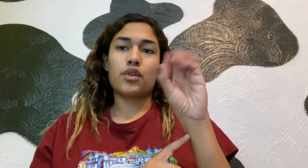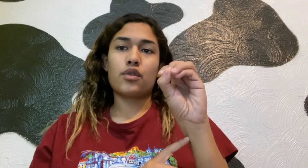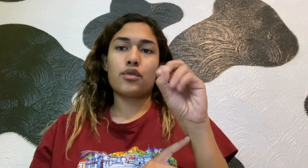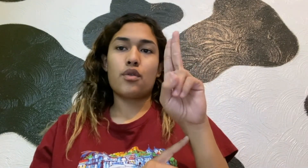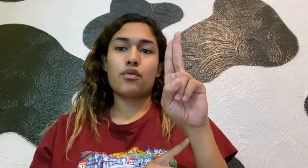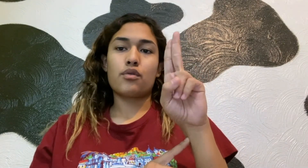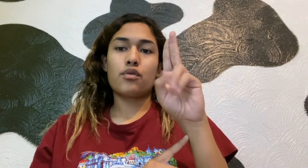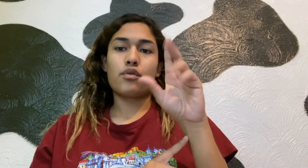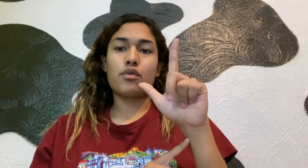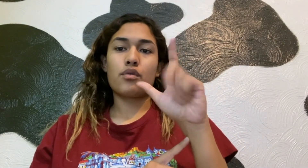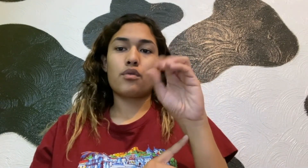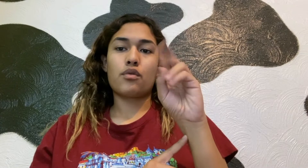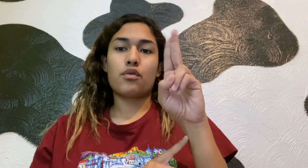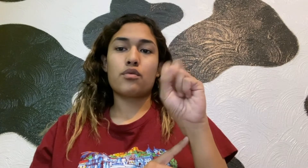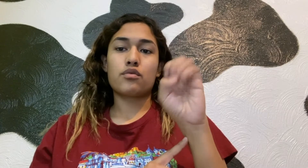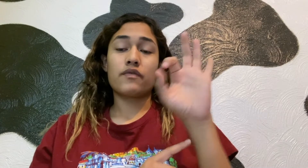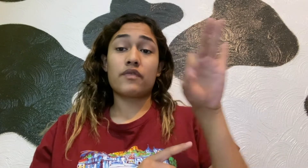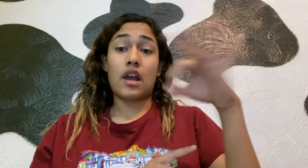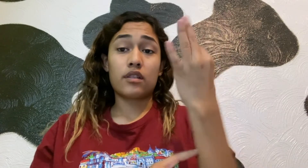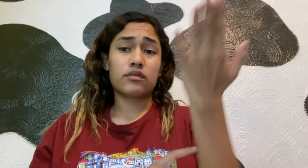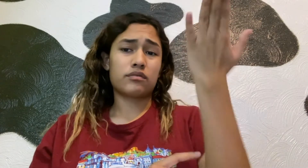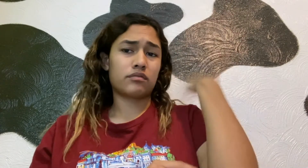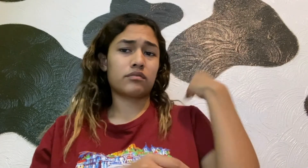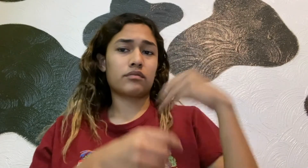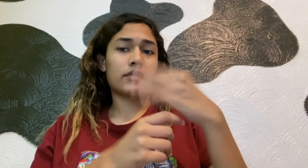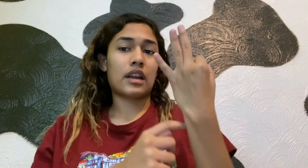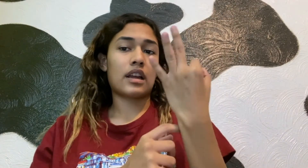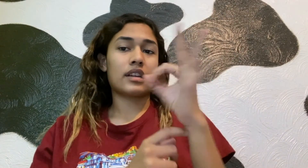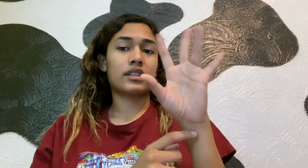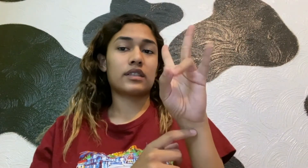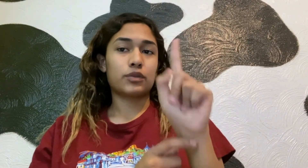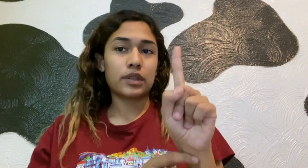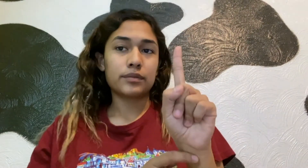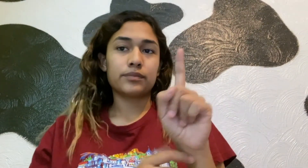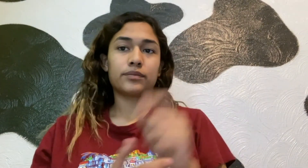Arnaud was born in Toulouse, France in 1971.